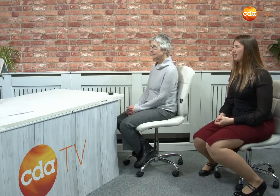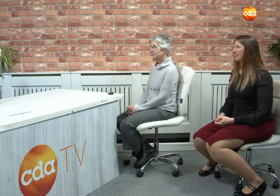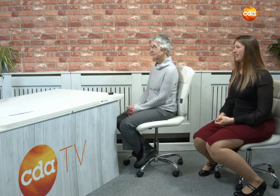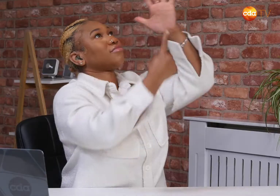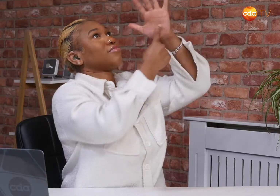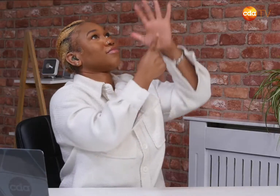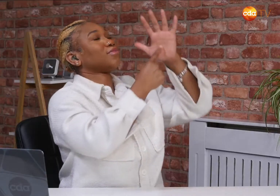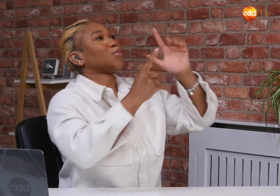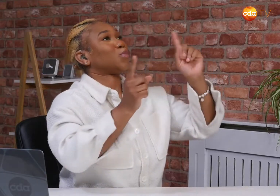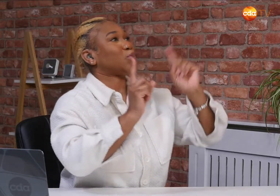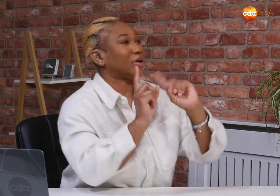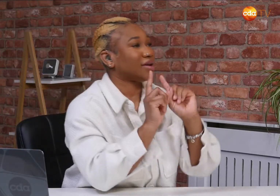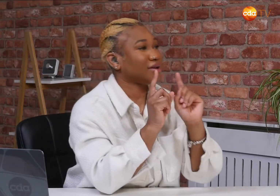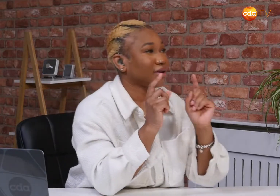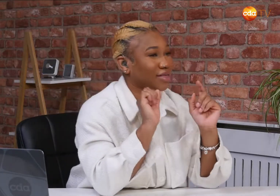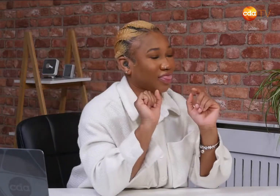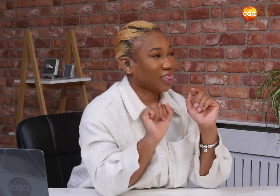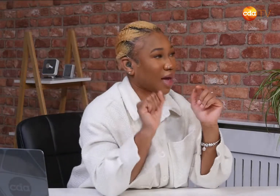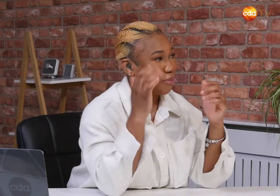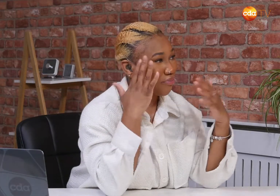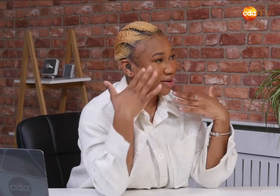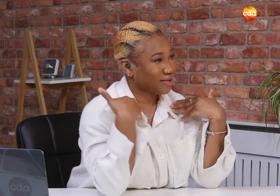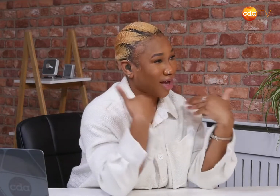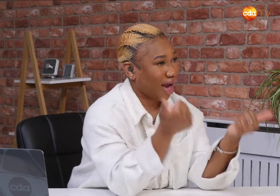Oh, brilliant. So,